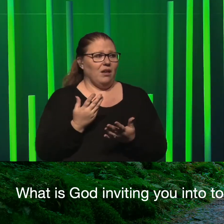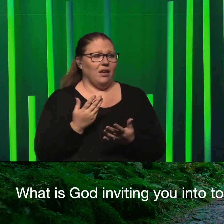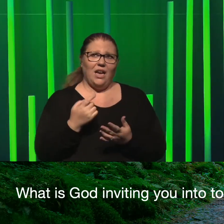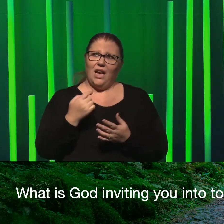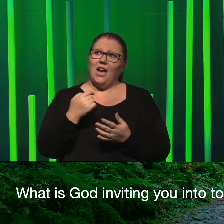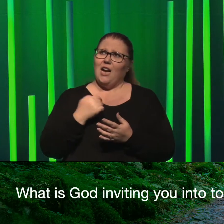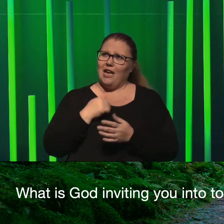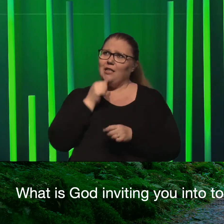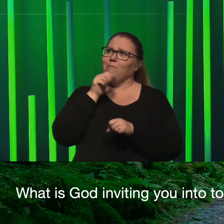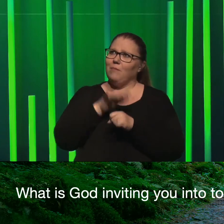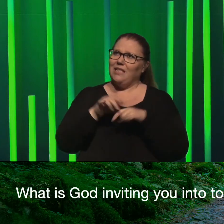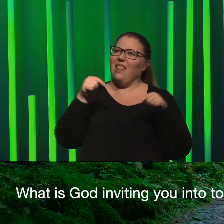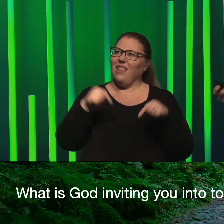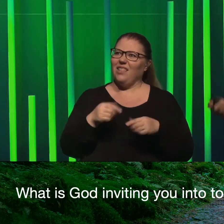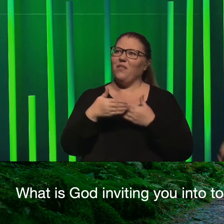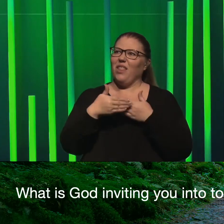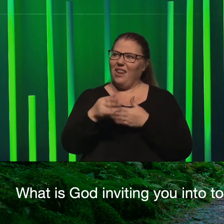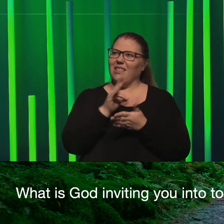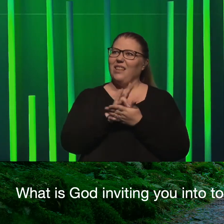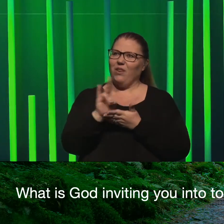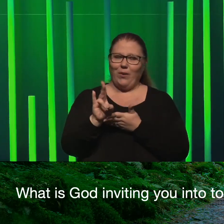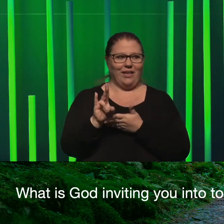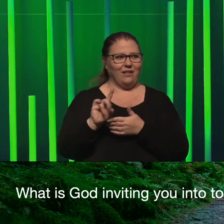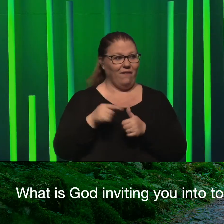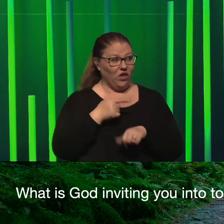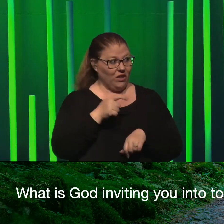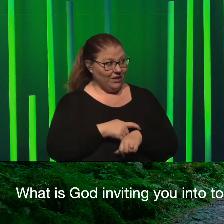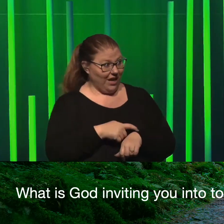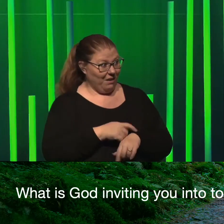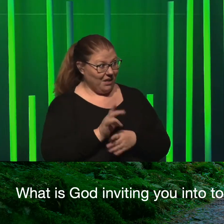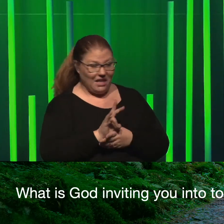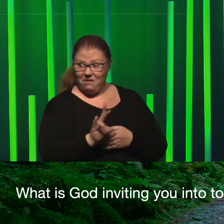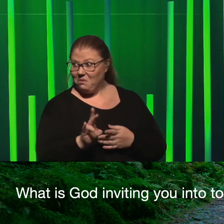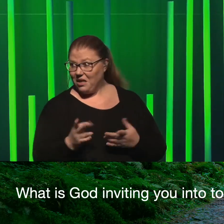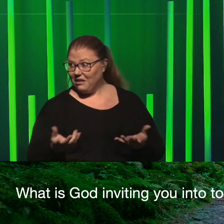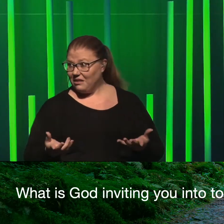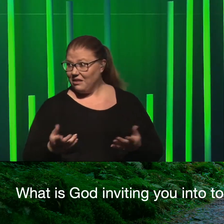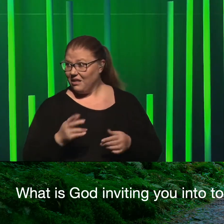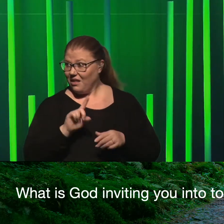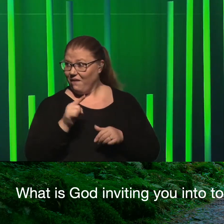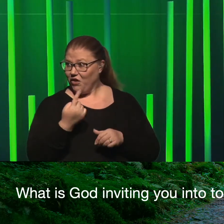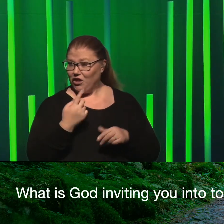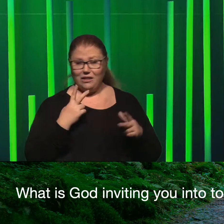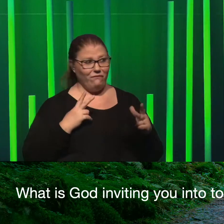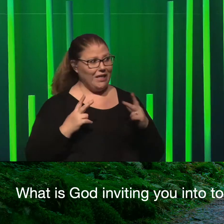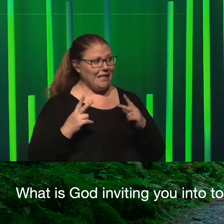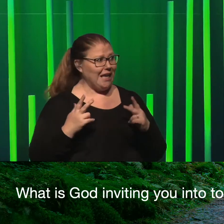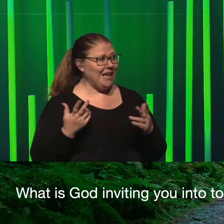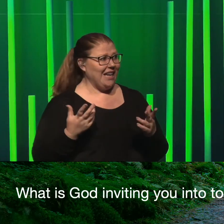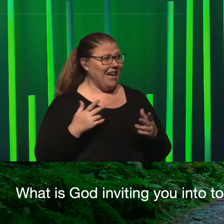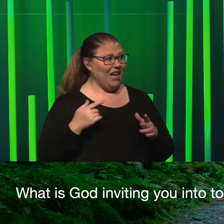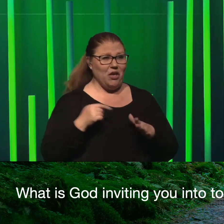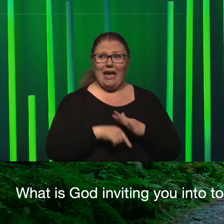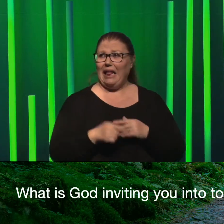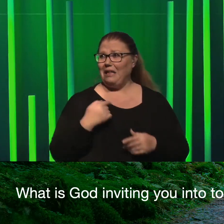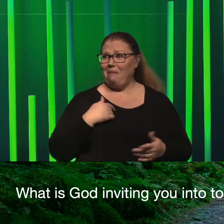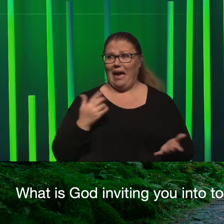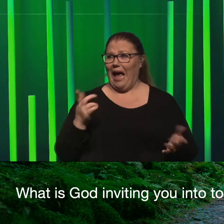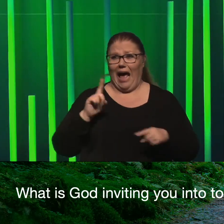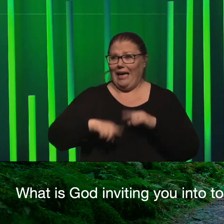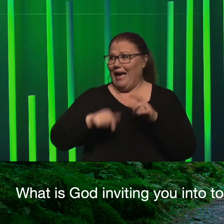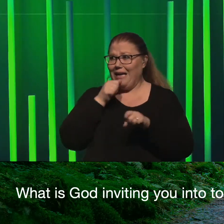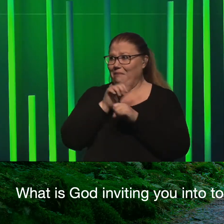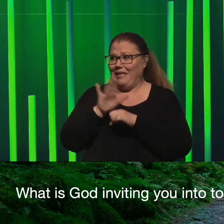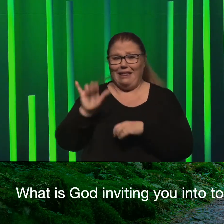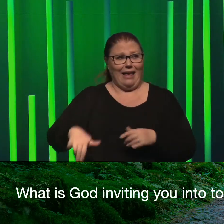the next 7 weeks. Maybe this is your first time here and you're like, Ryan, 7 weeks, I just came for one. What are you doing? You're killing me,